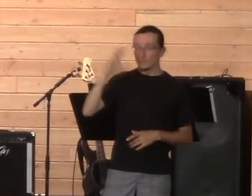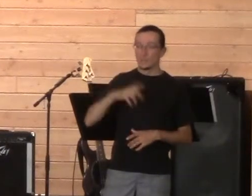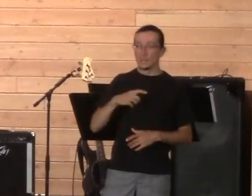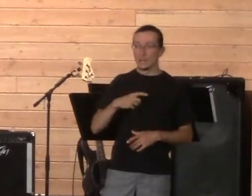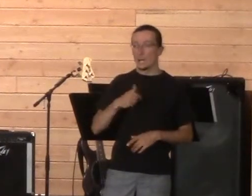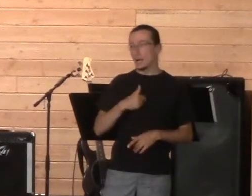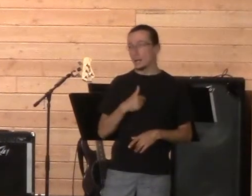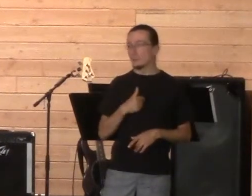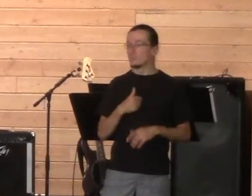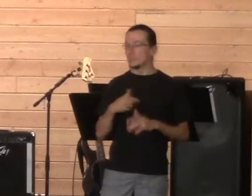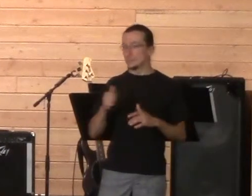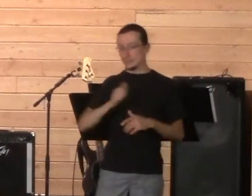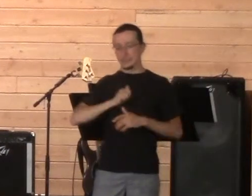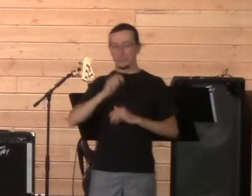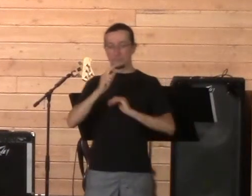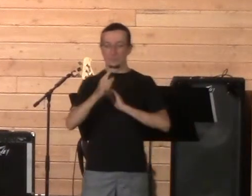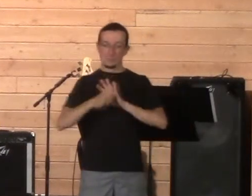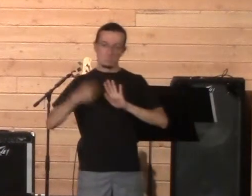self-condemnation.